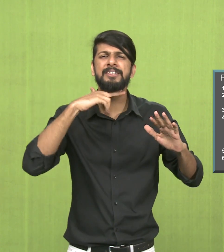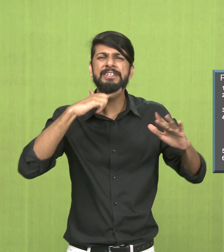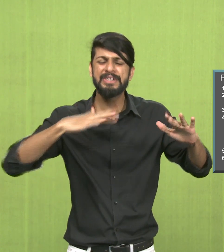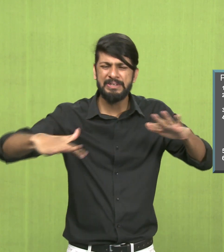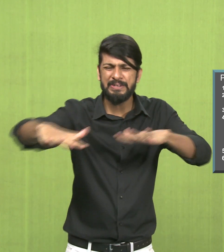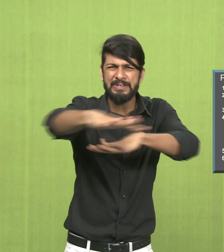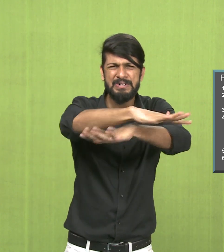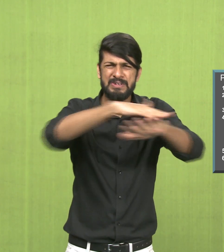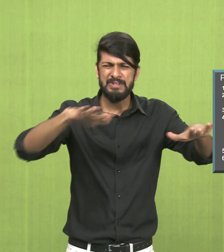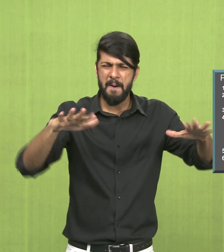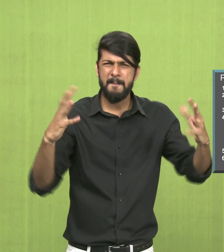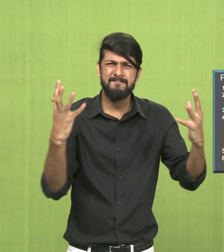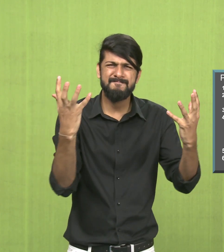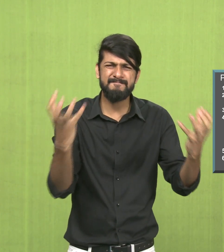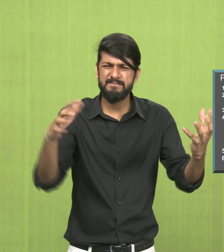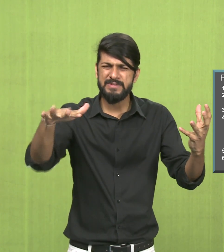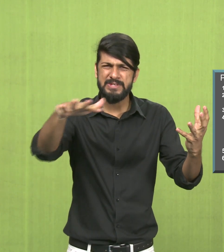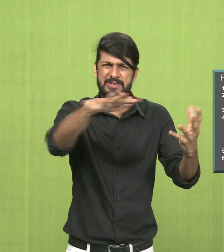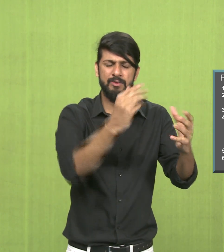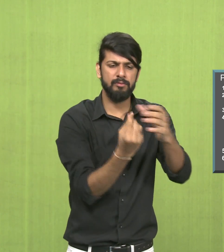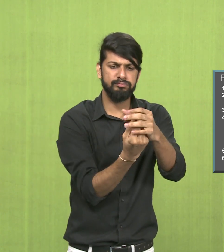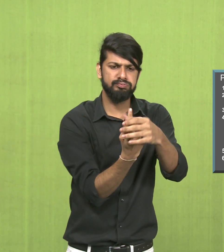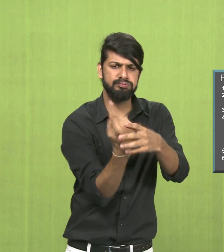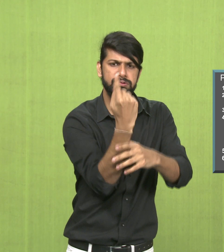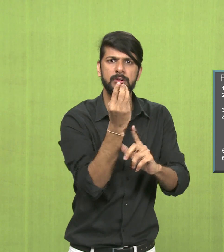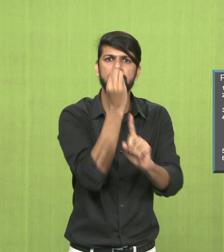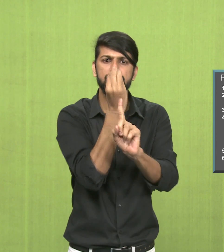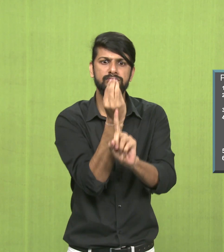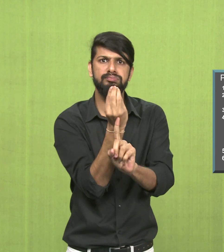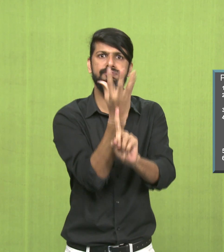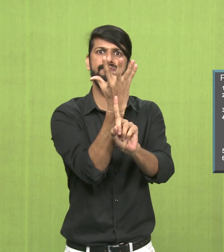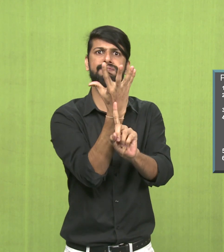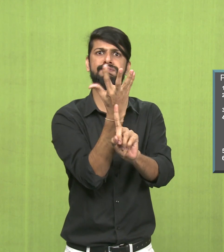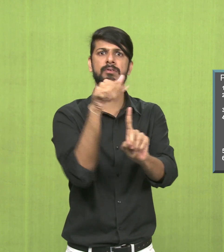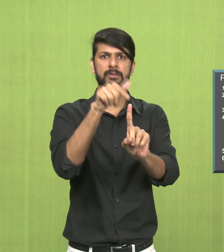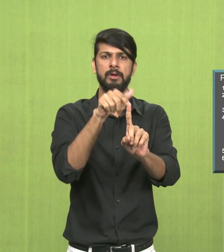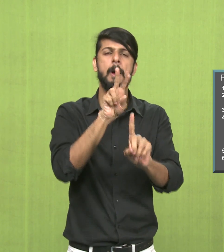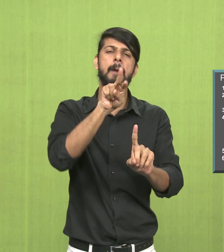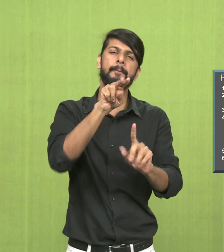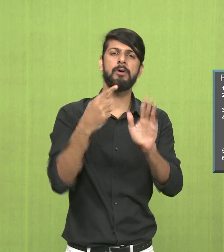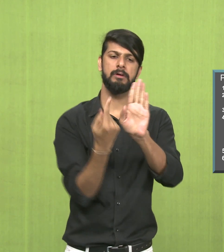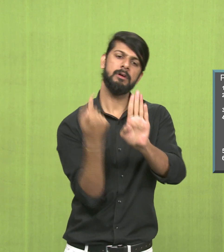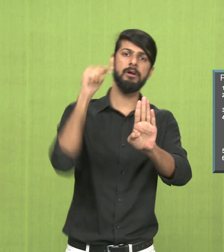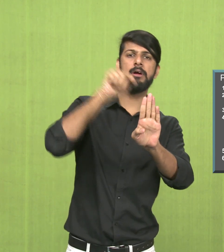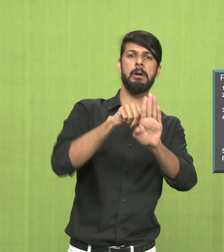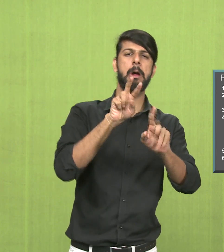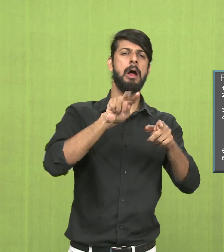the figure is holding the lotus, because Pankaj or the lotus grows in water which is supposed to